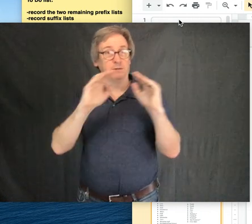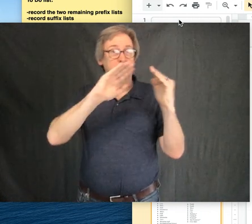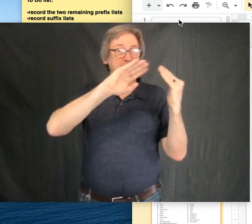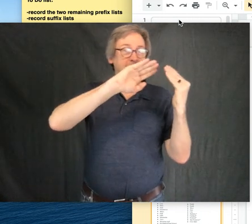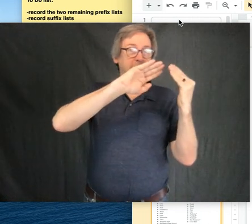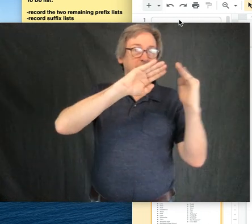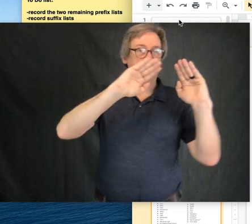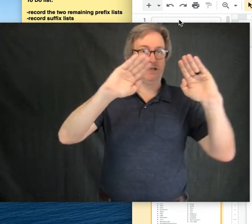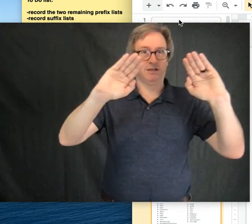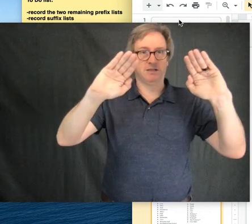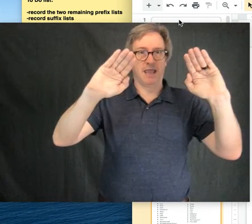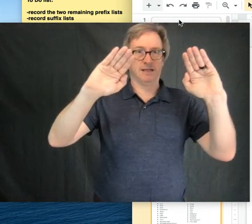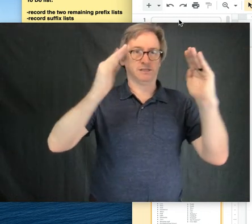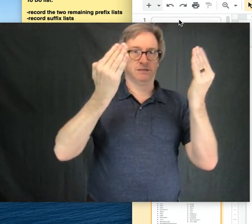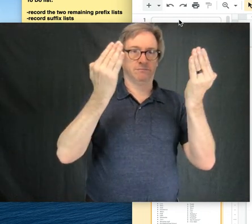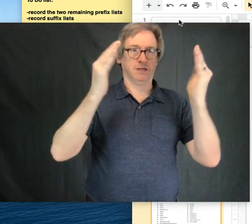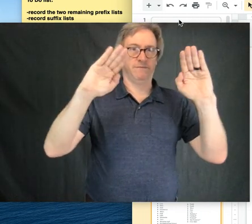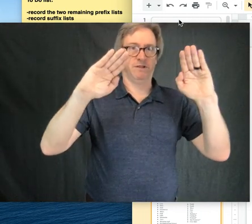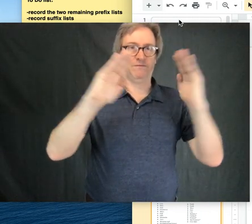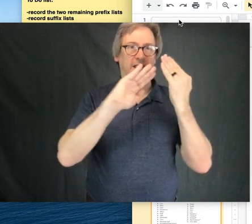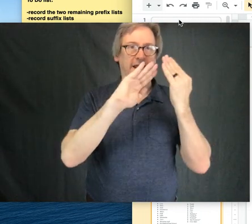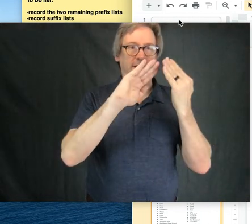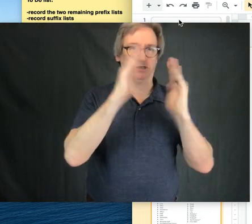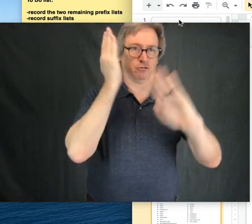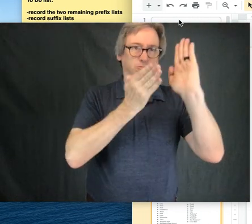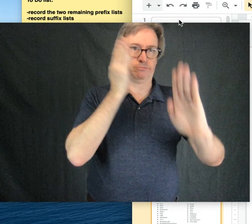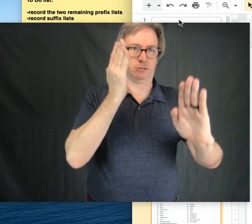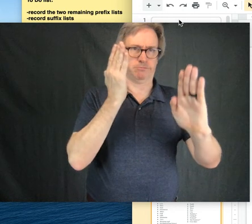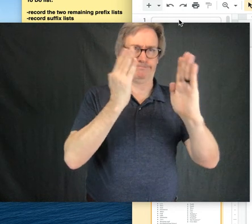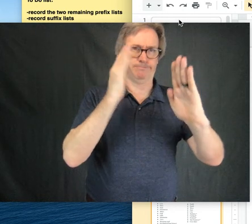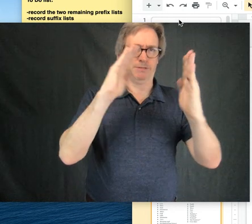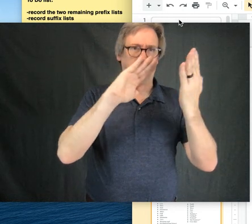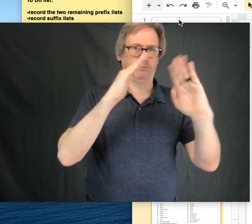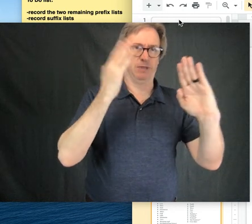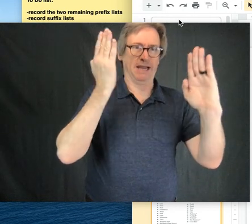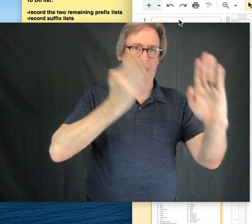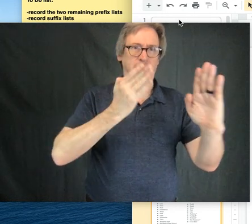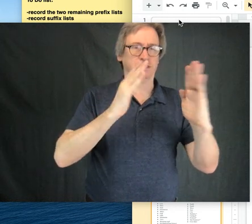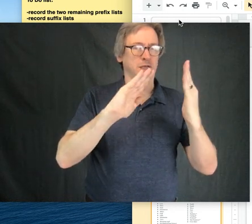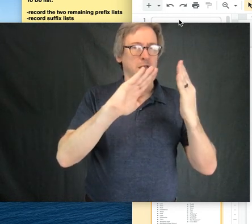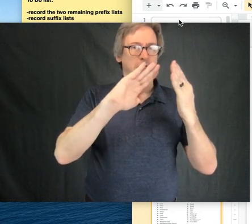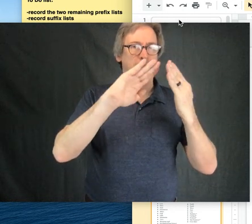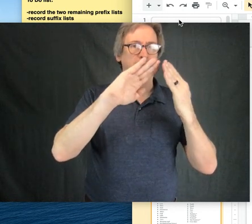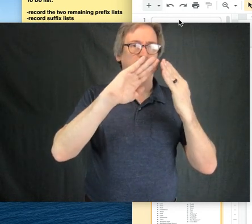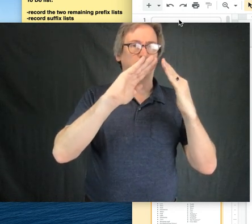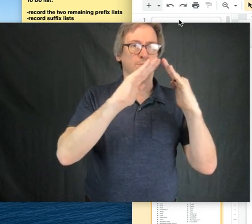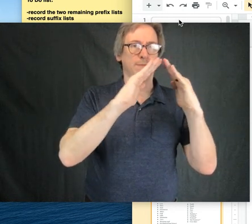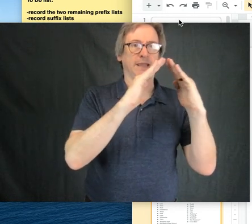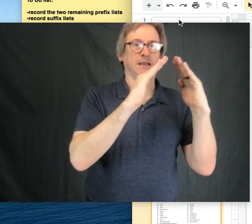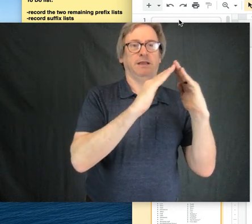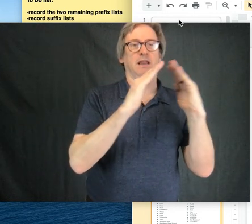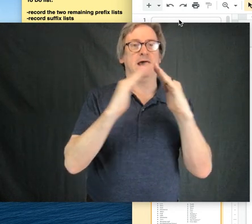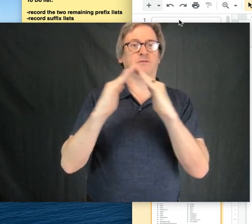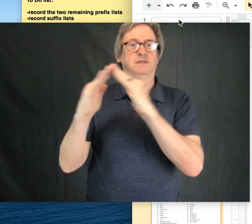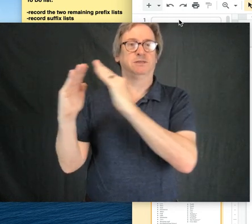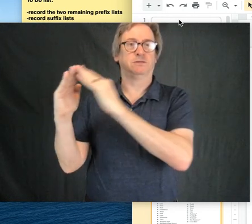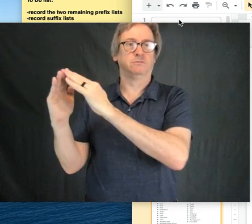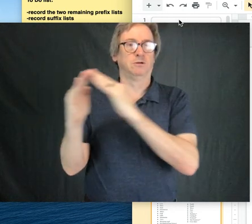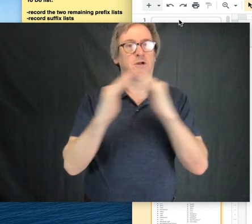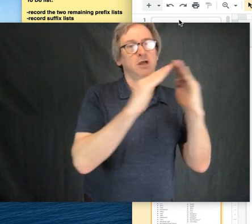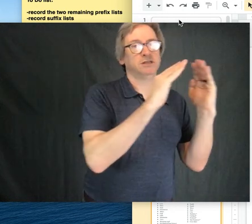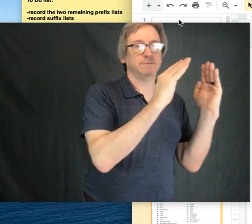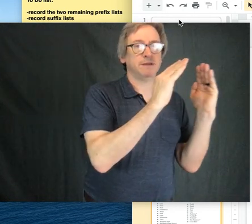city, and you take the hands, kind of the flat hands, like blade hands, and you're making little